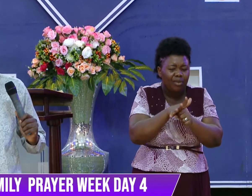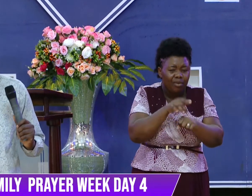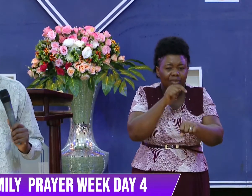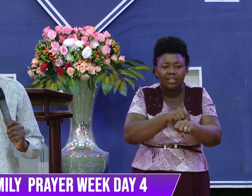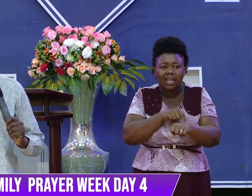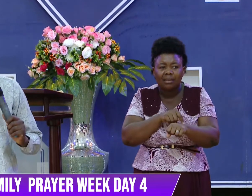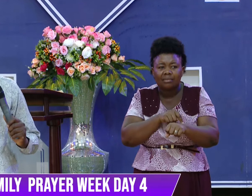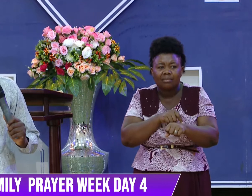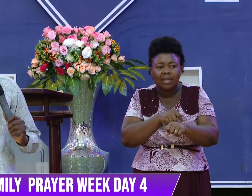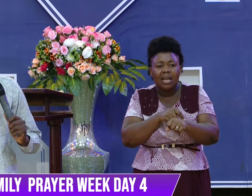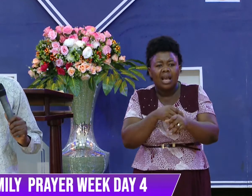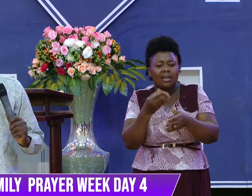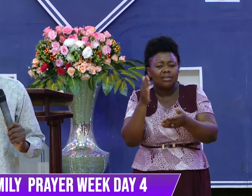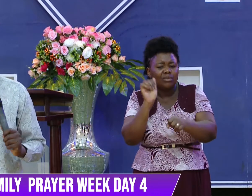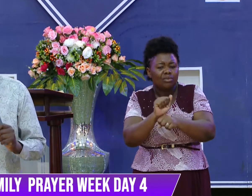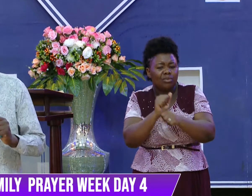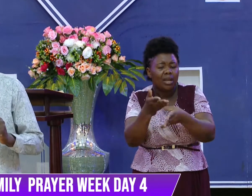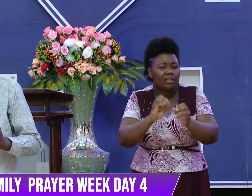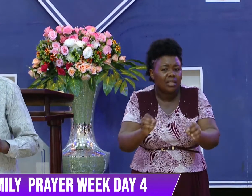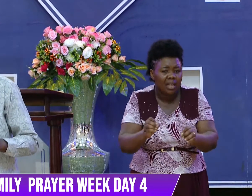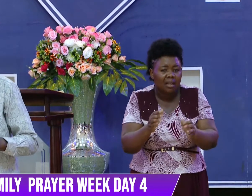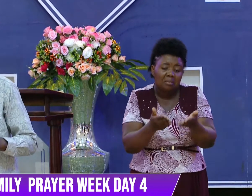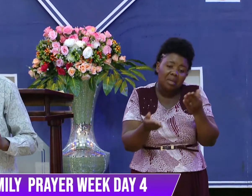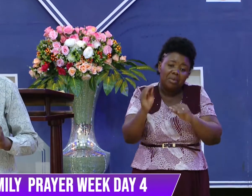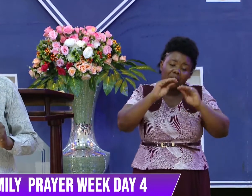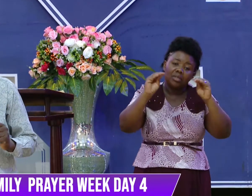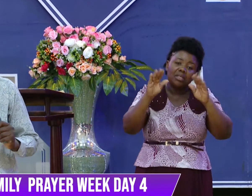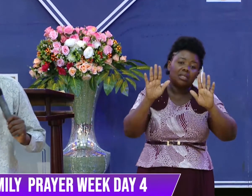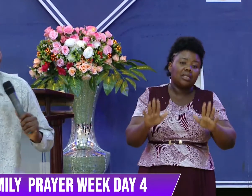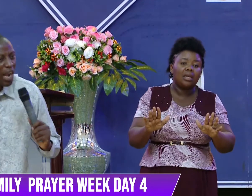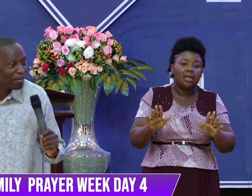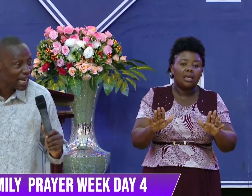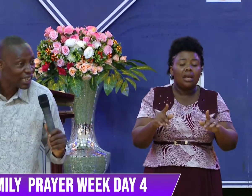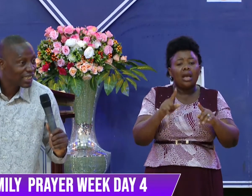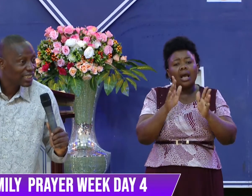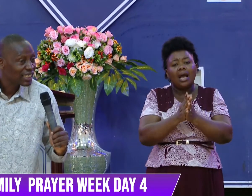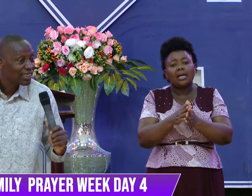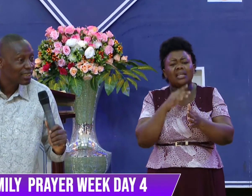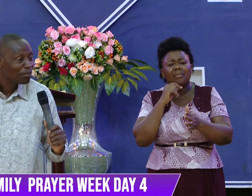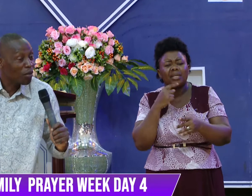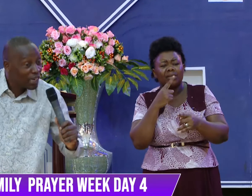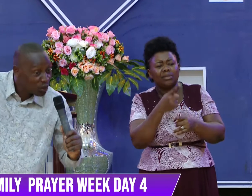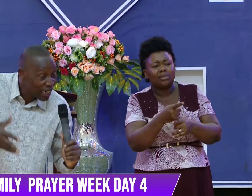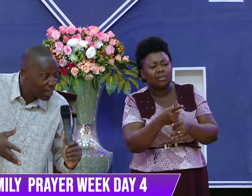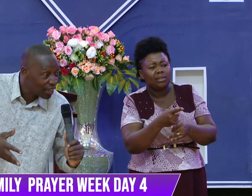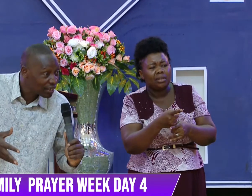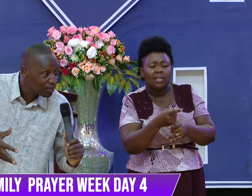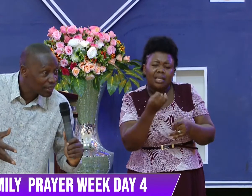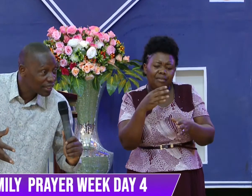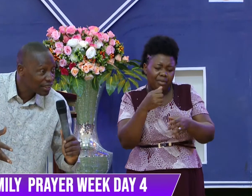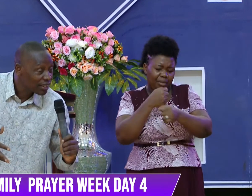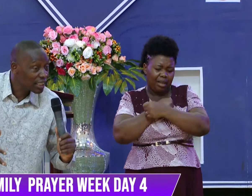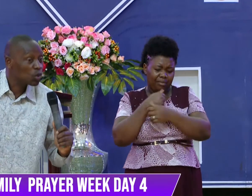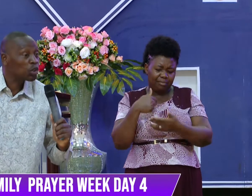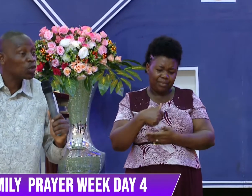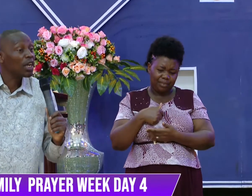Within COVID, no job, you've been a teacher, and the man tells you, if you